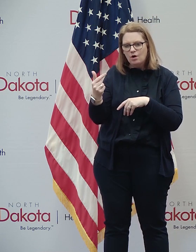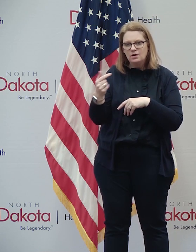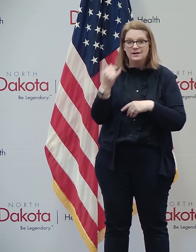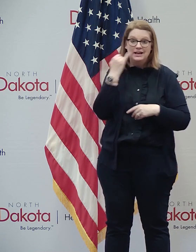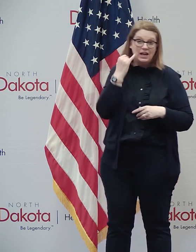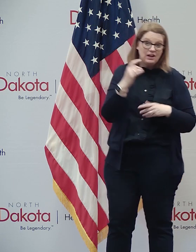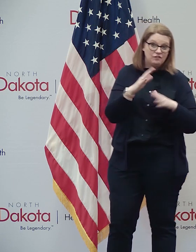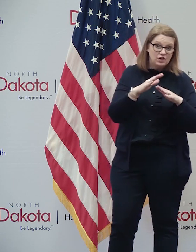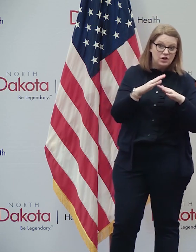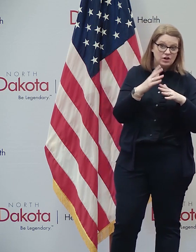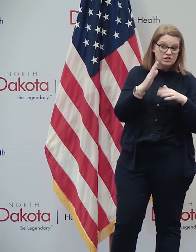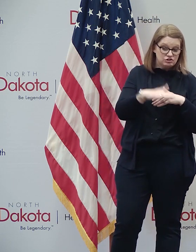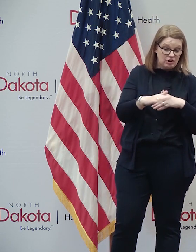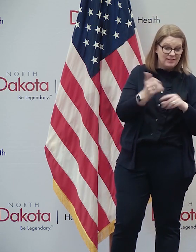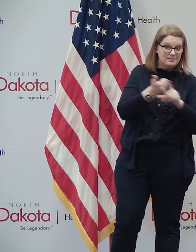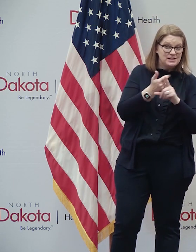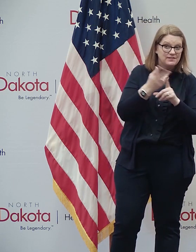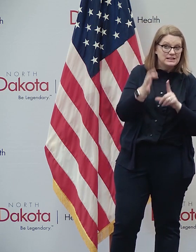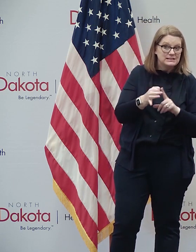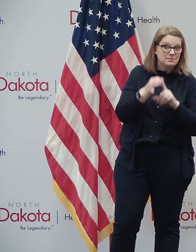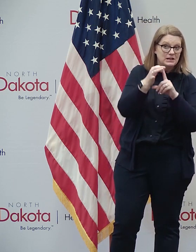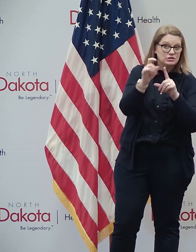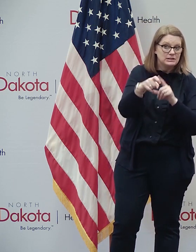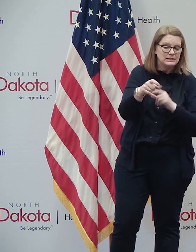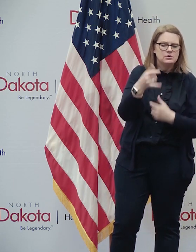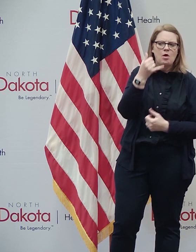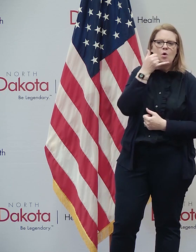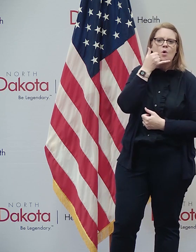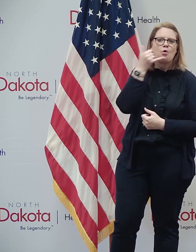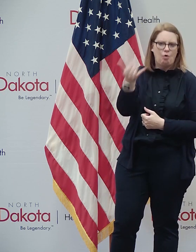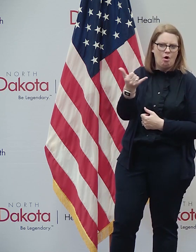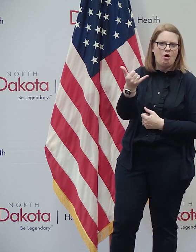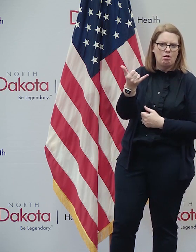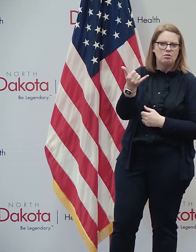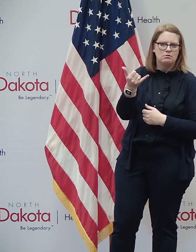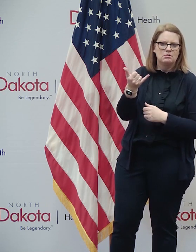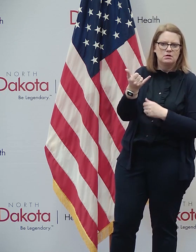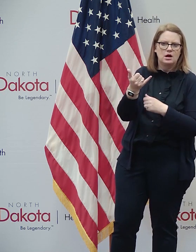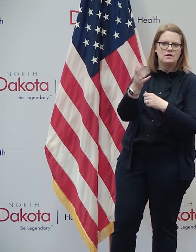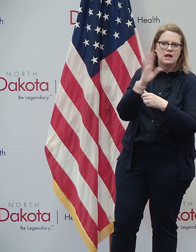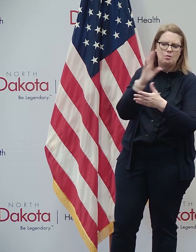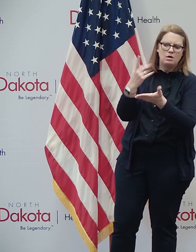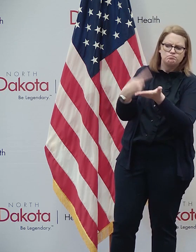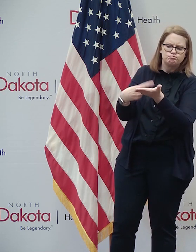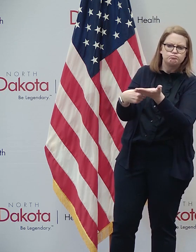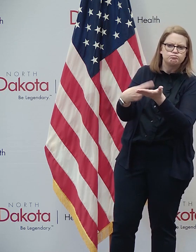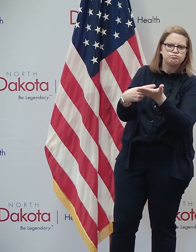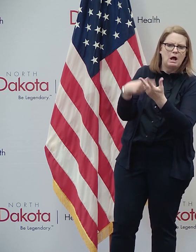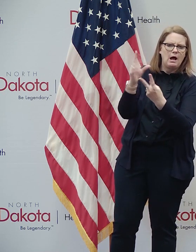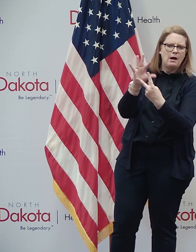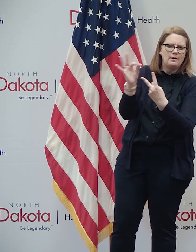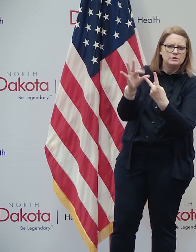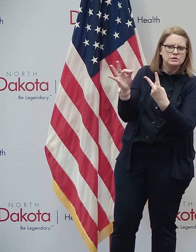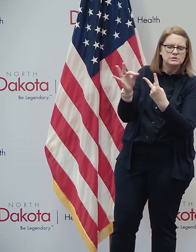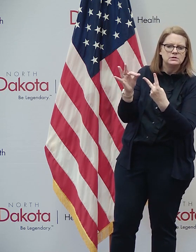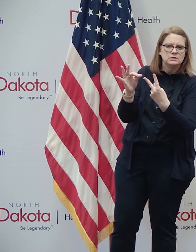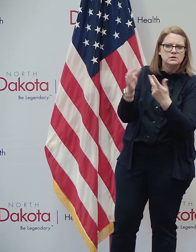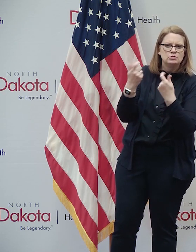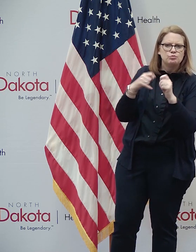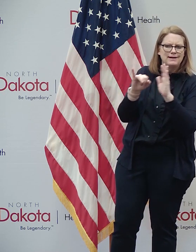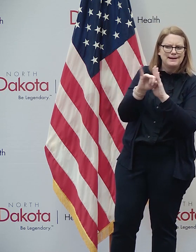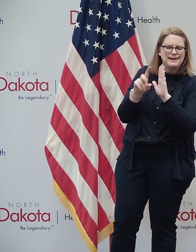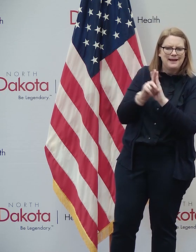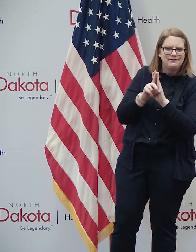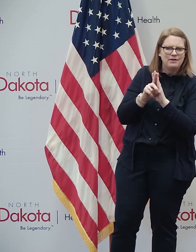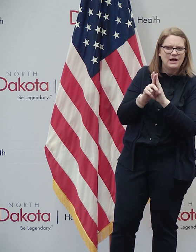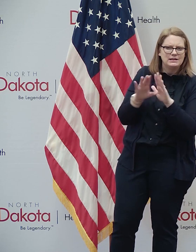special needs that you're trying to address, you can also call them and get personal consultation free of charge as we try to identify a